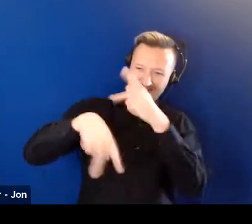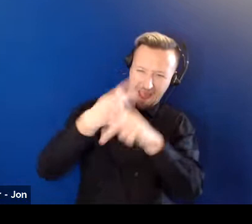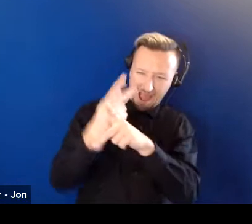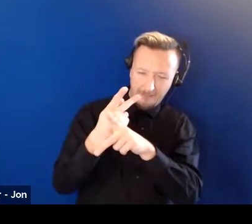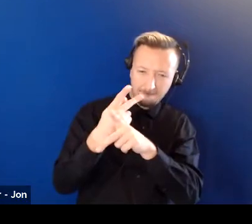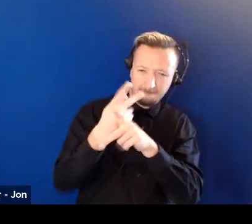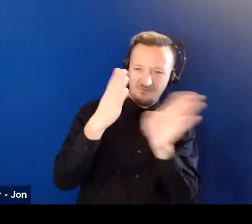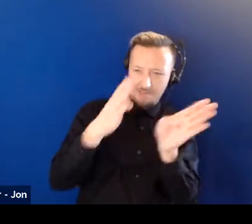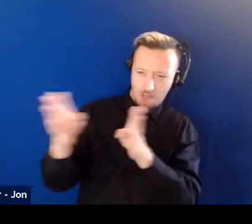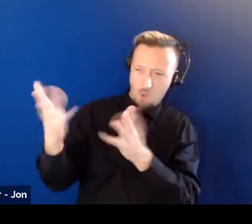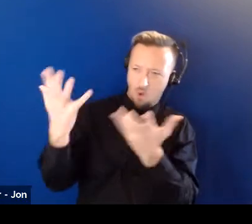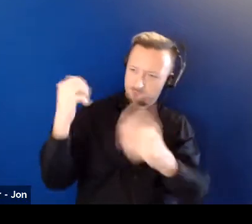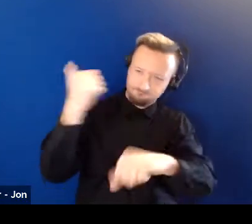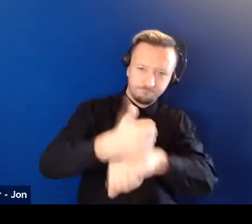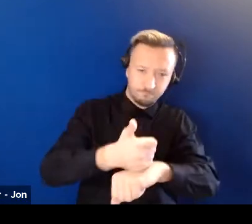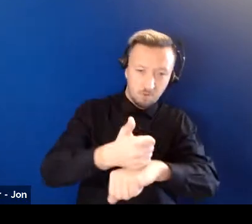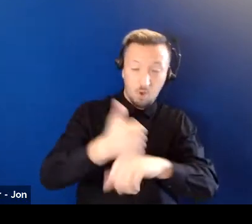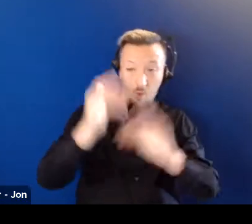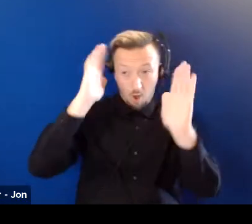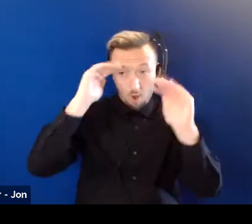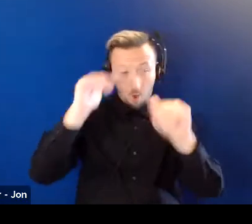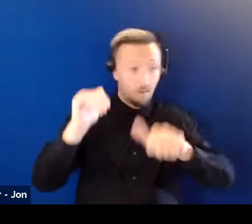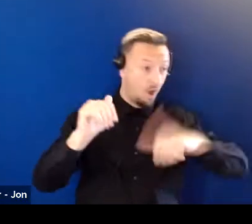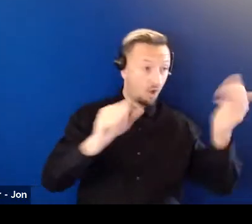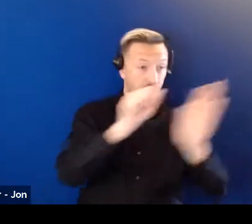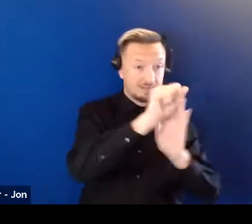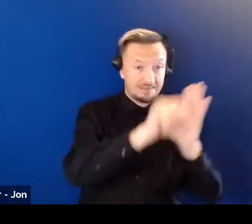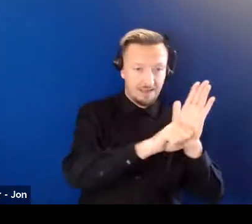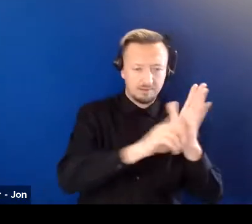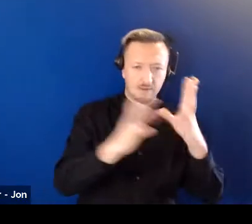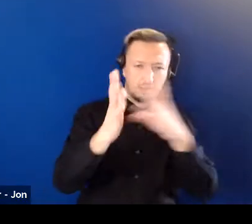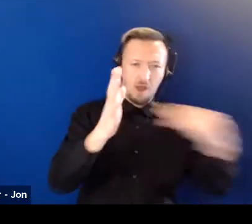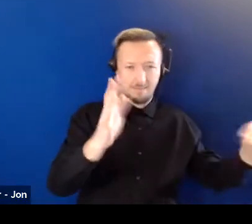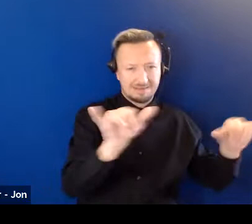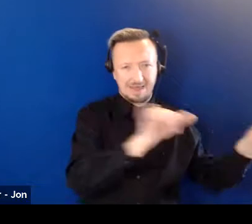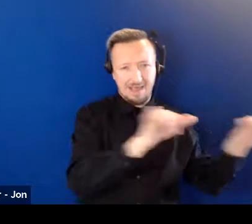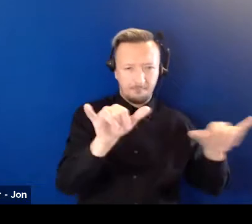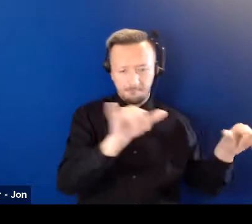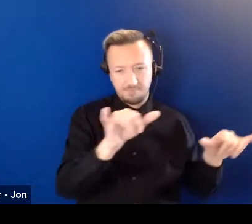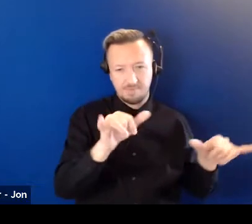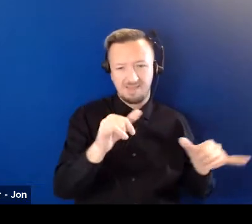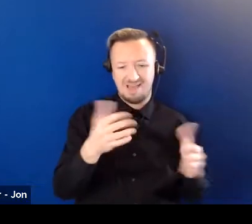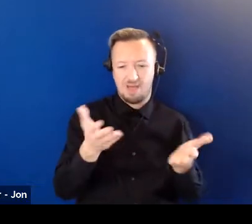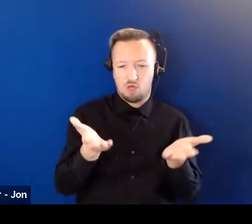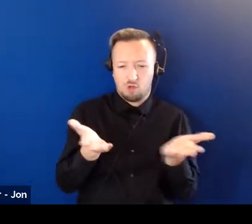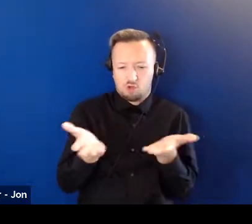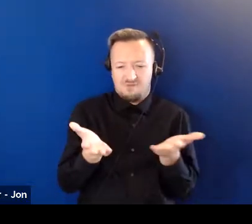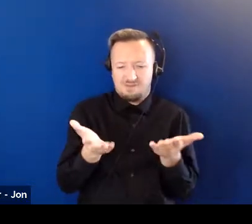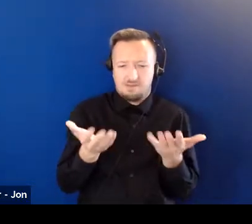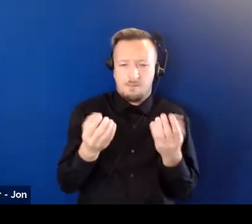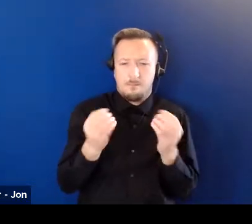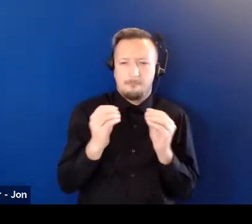hopefully, by other states, so that these are services that are more integrated